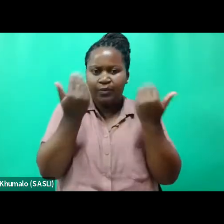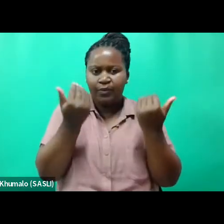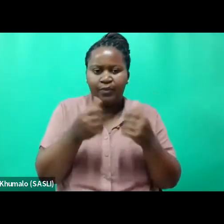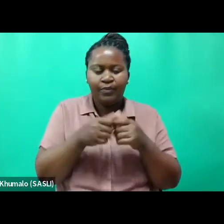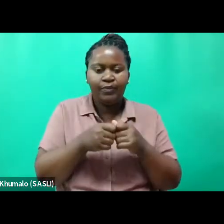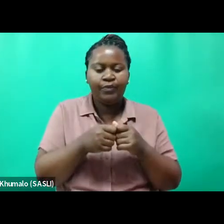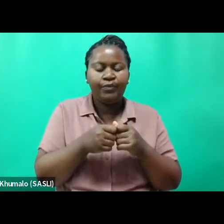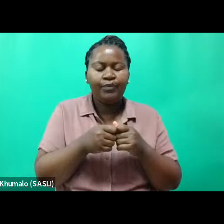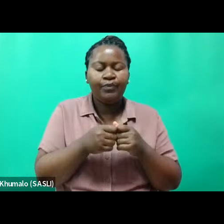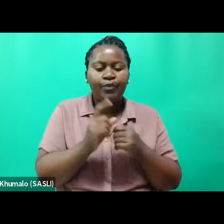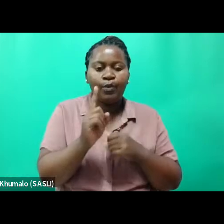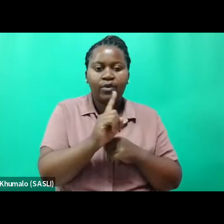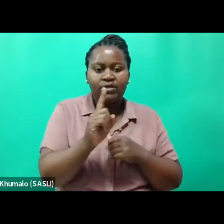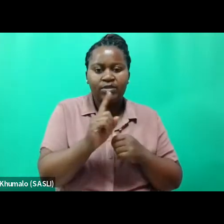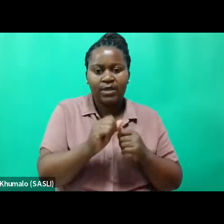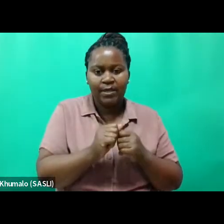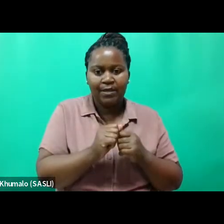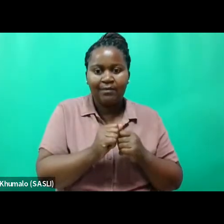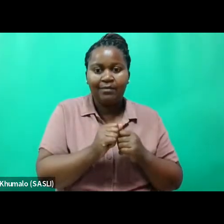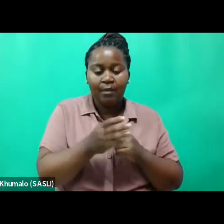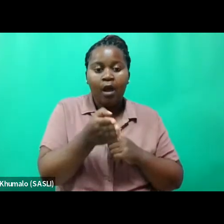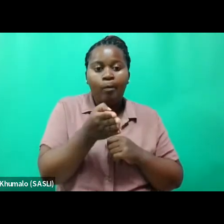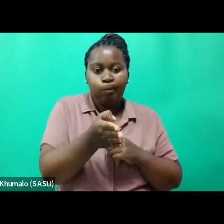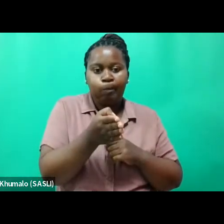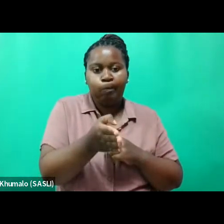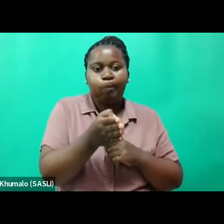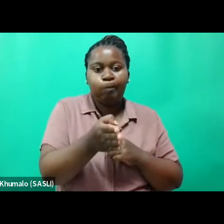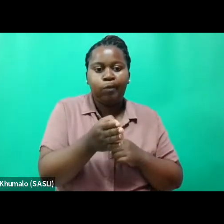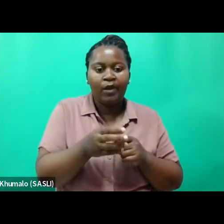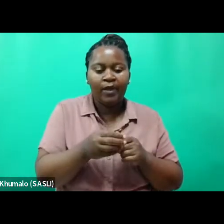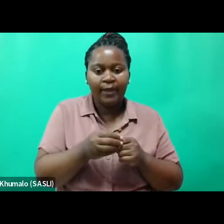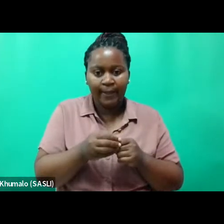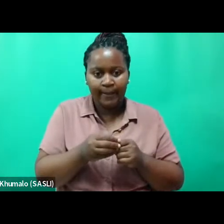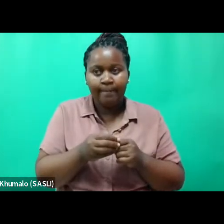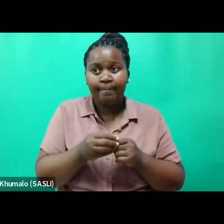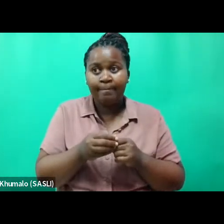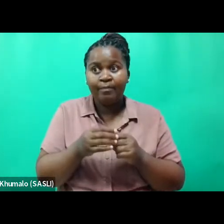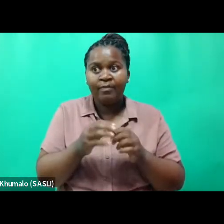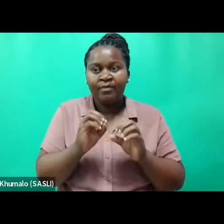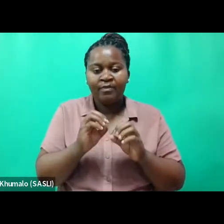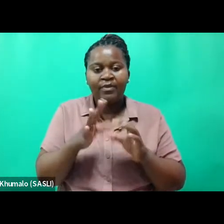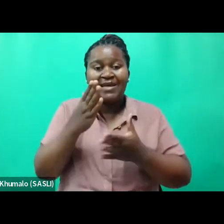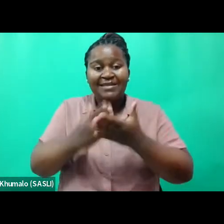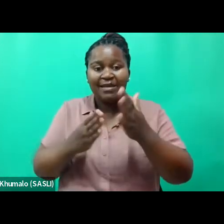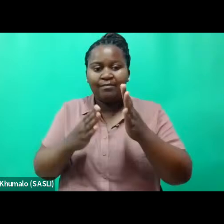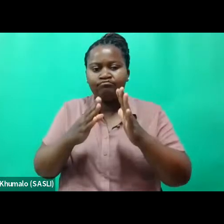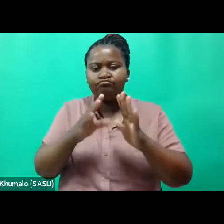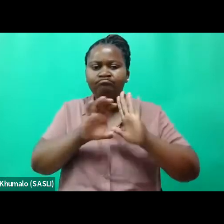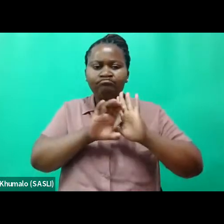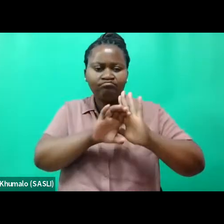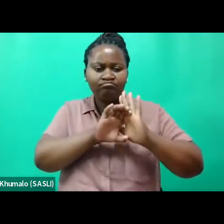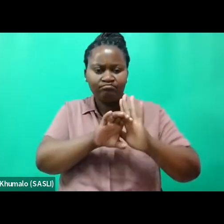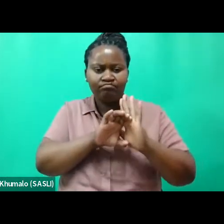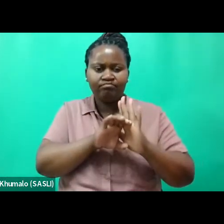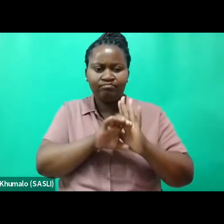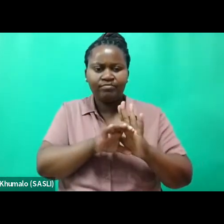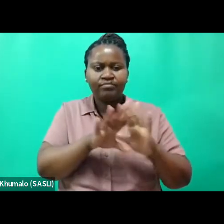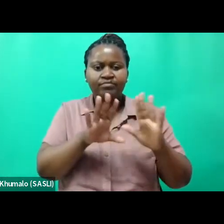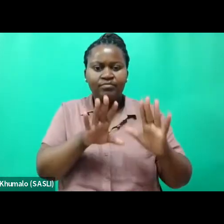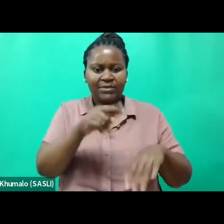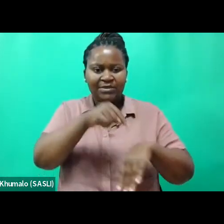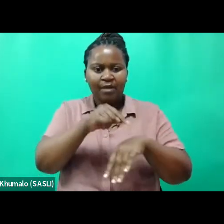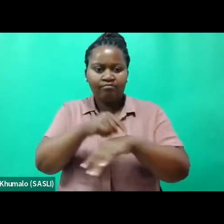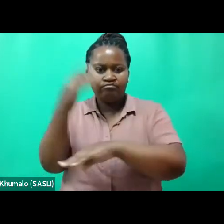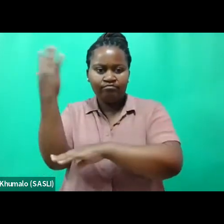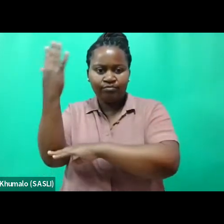that they are there. In some instances, you find during lectures,